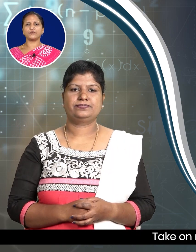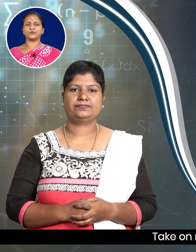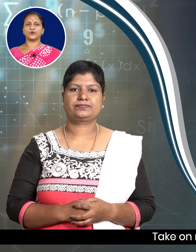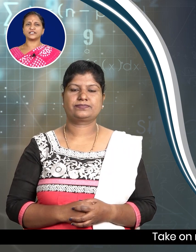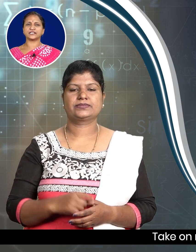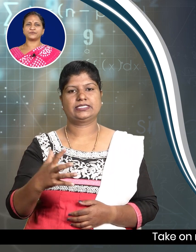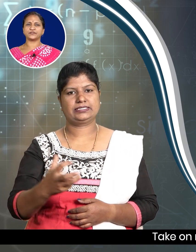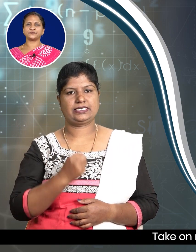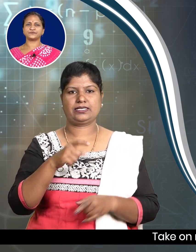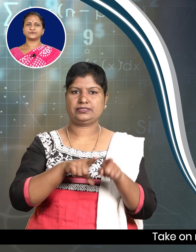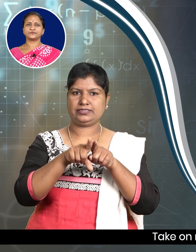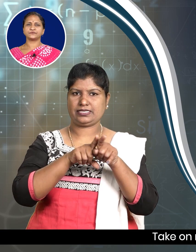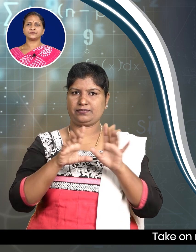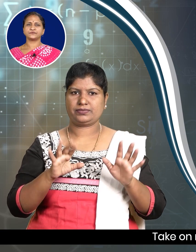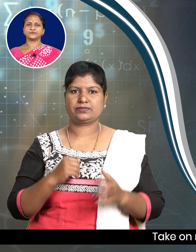Take one more example.